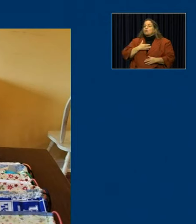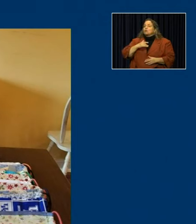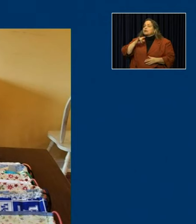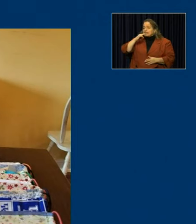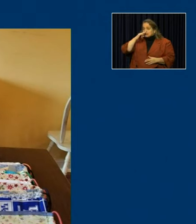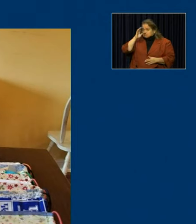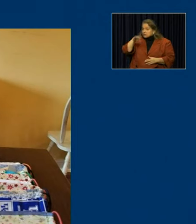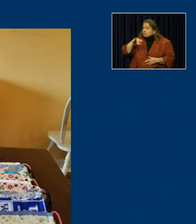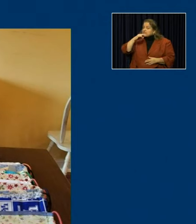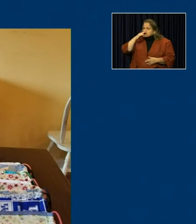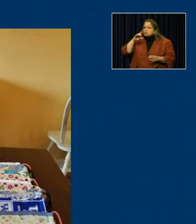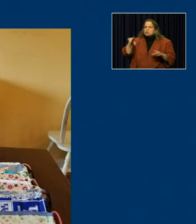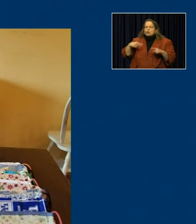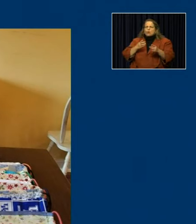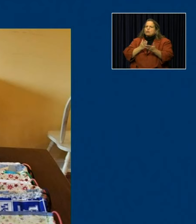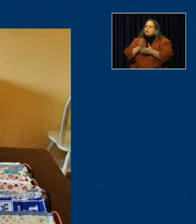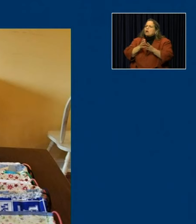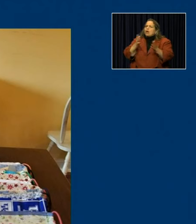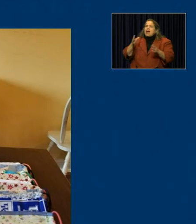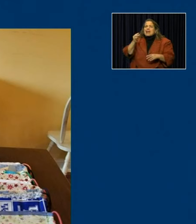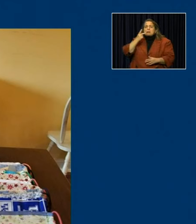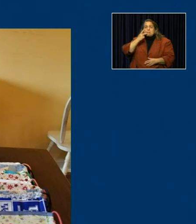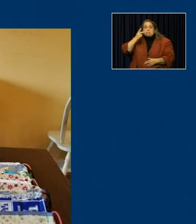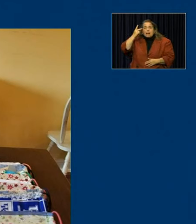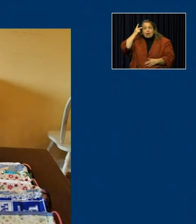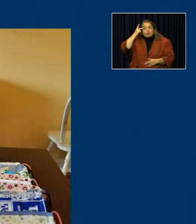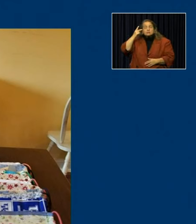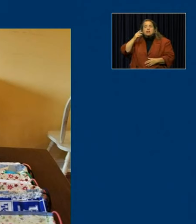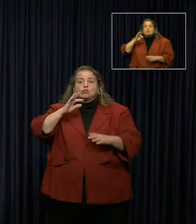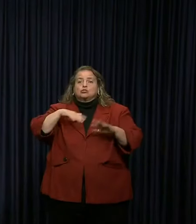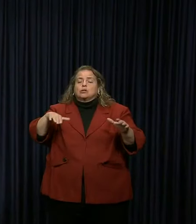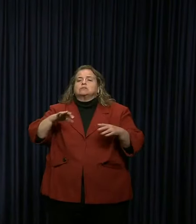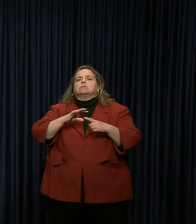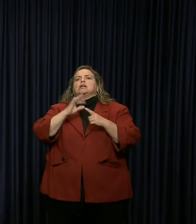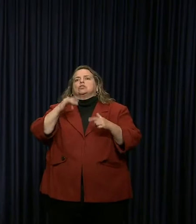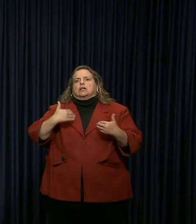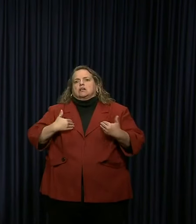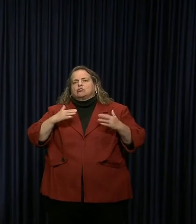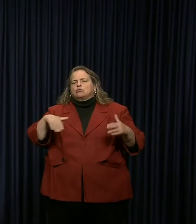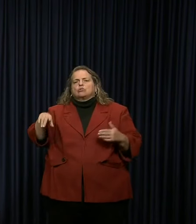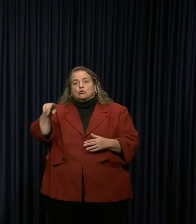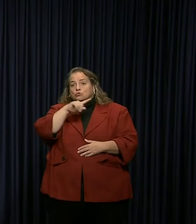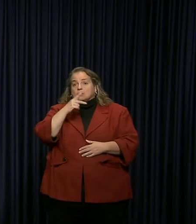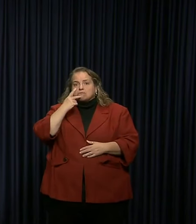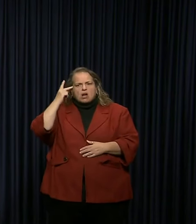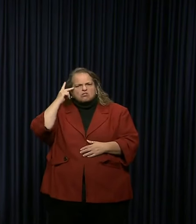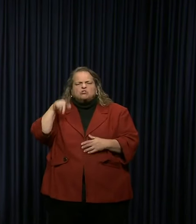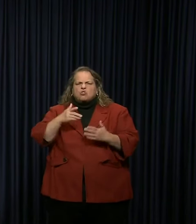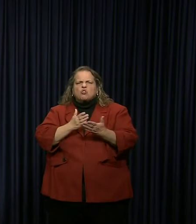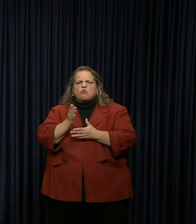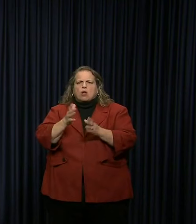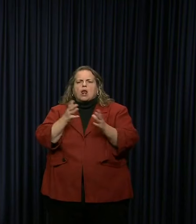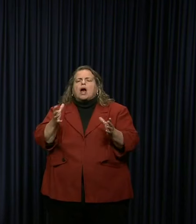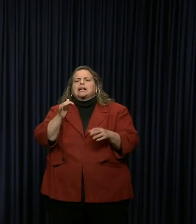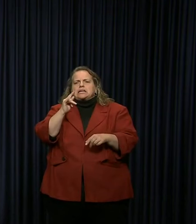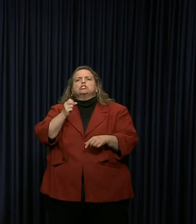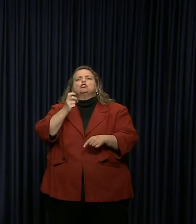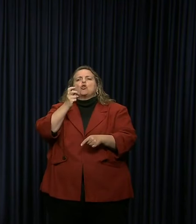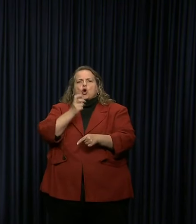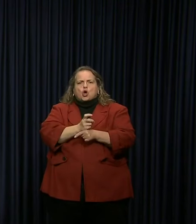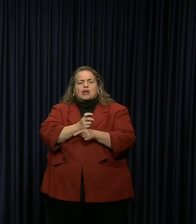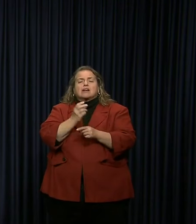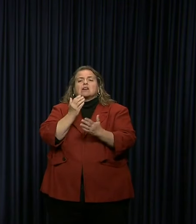through a lot. And by the way, parents of children, especially young children, are going through a lot. It is hard, and thank you